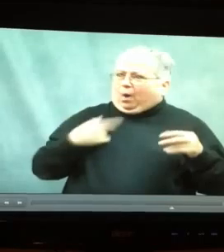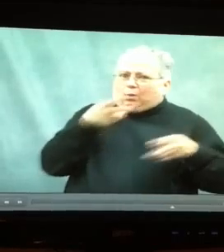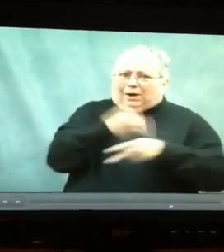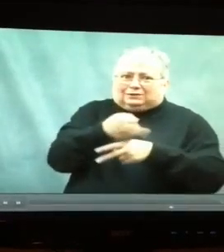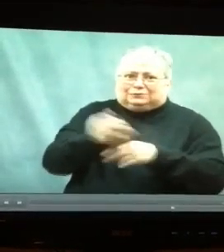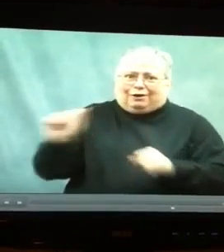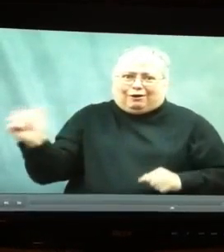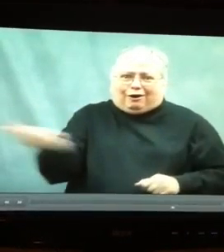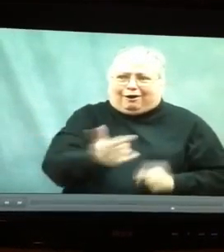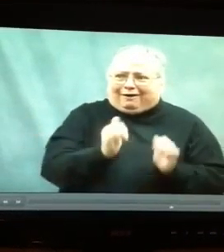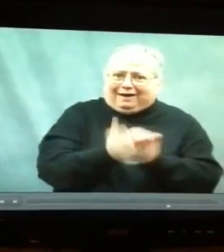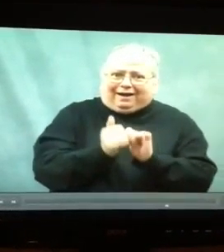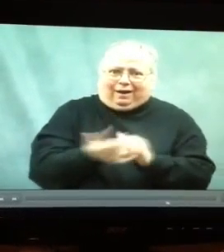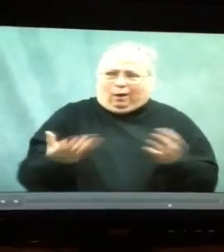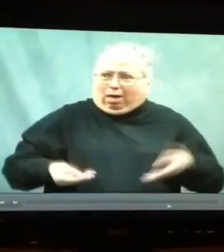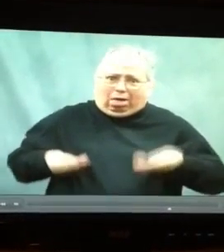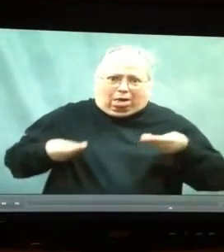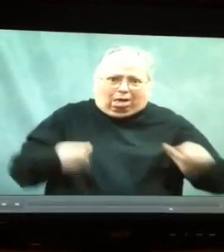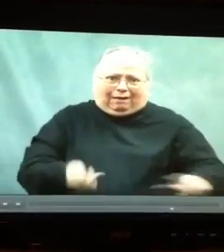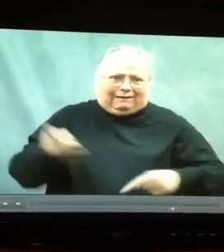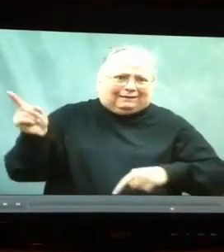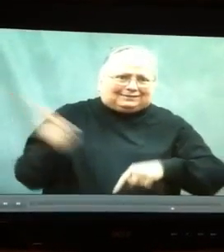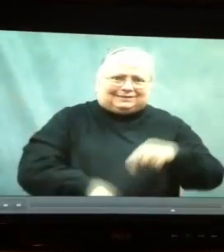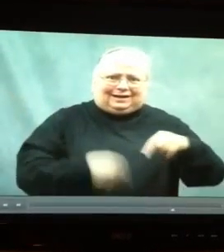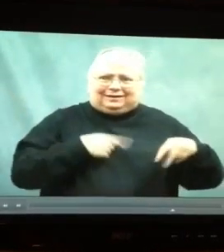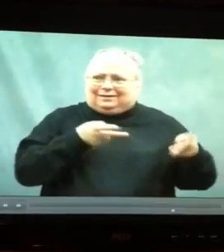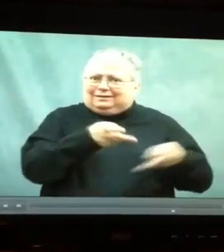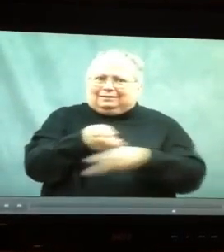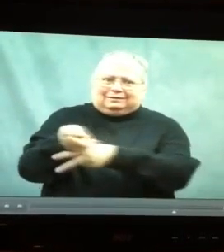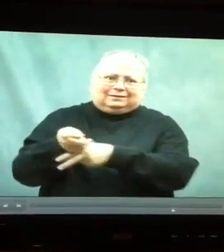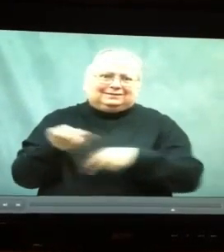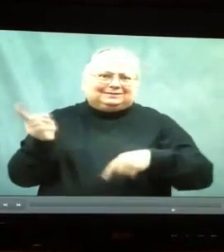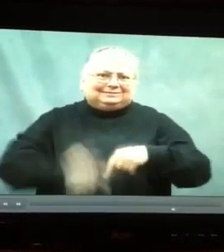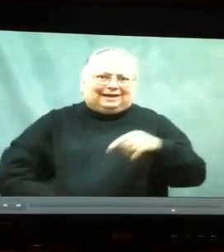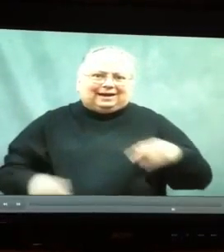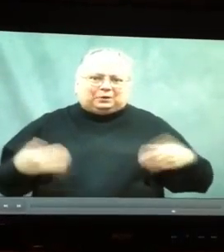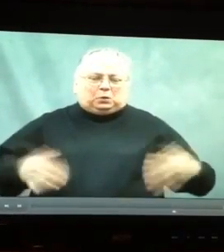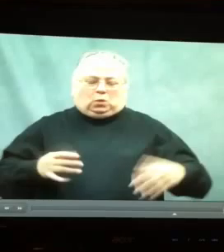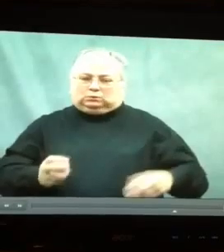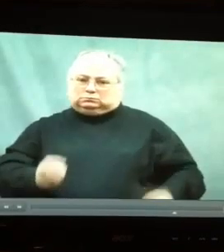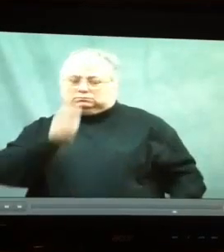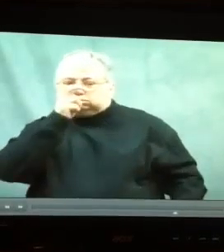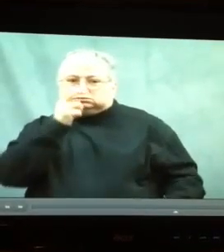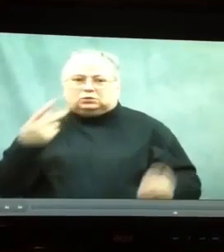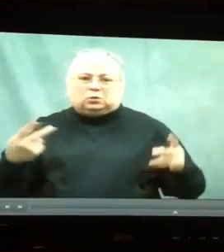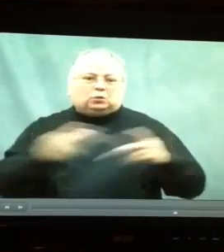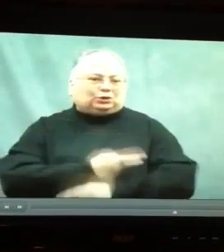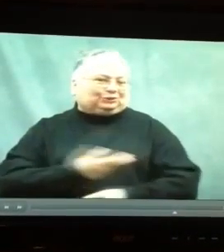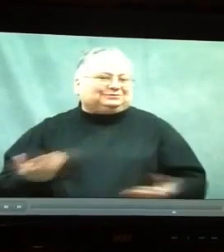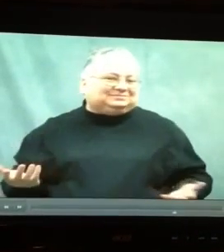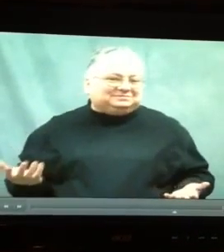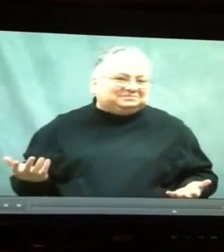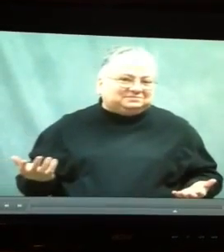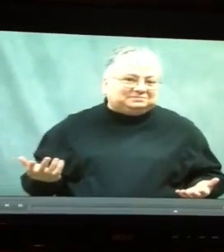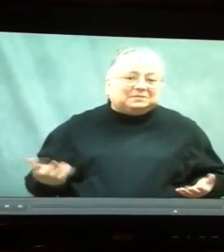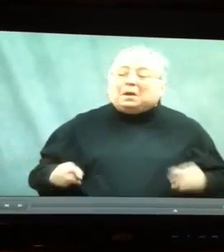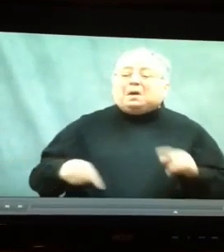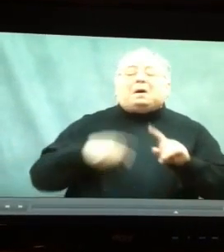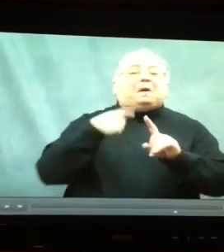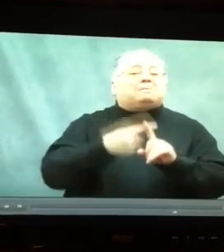be shut down, and how do you control all of that? You can't. That would just be too